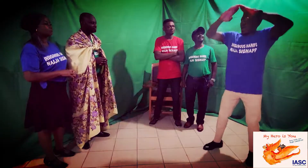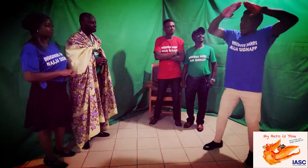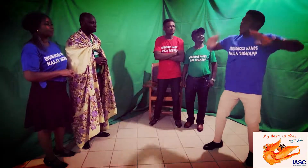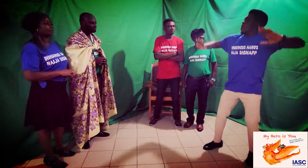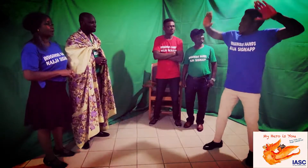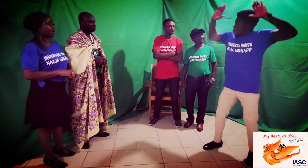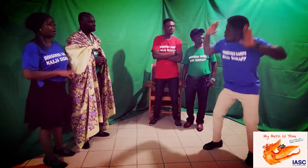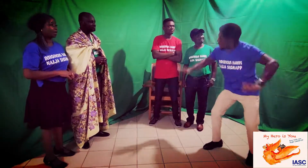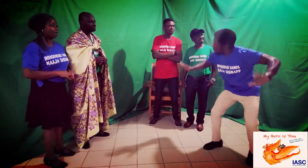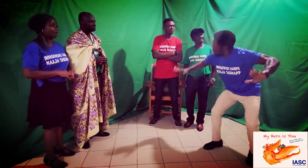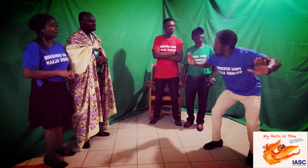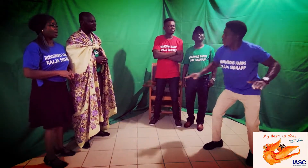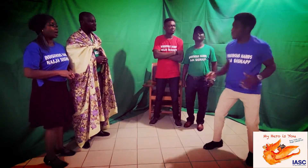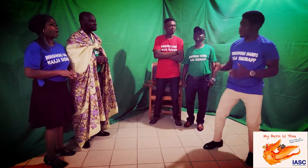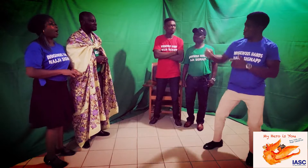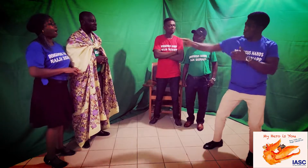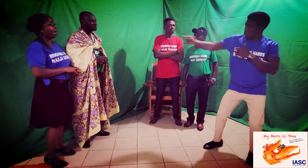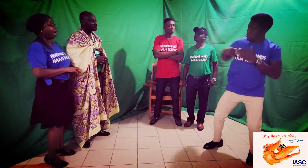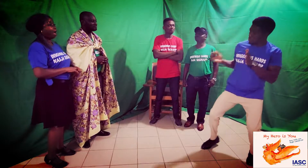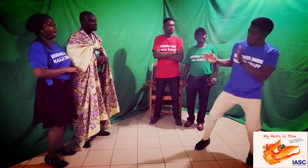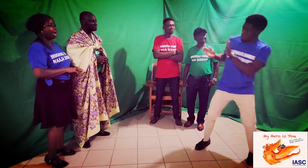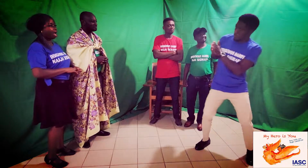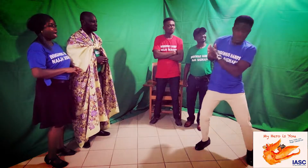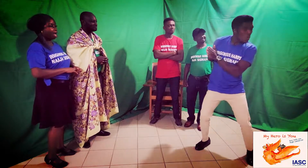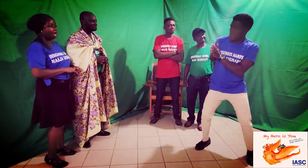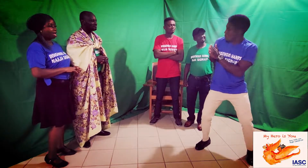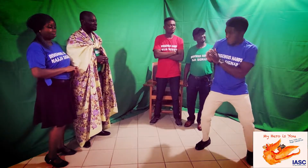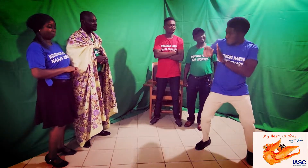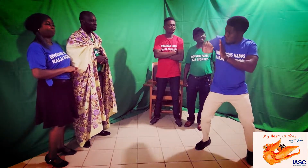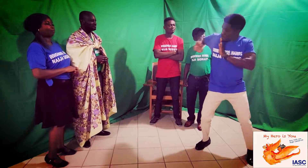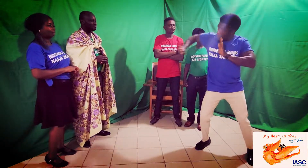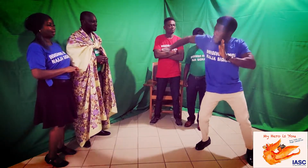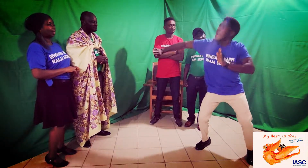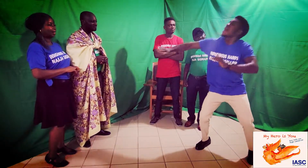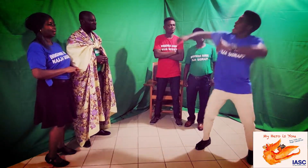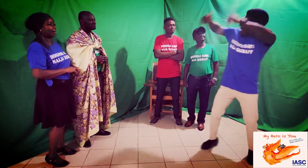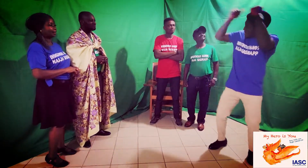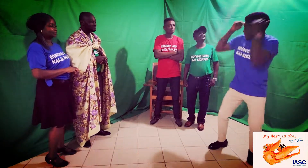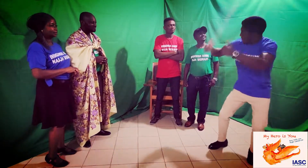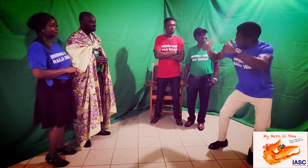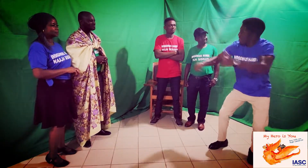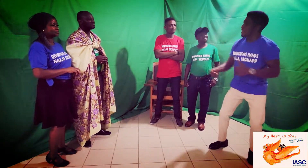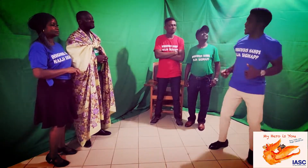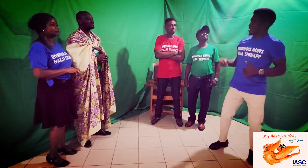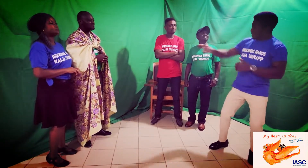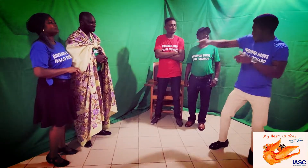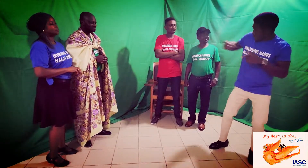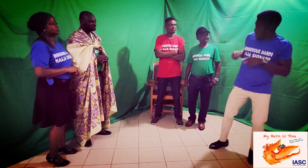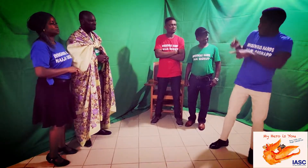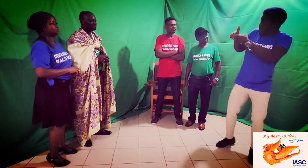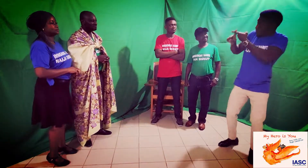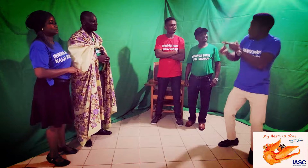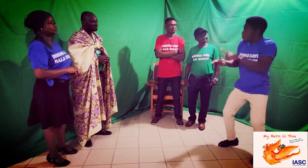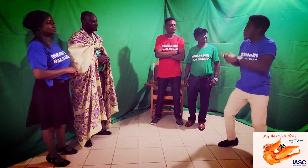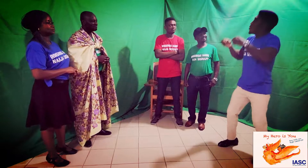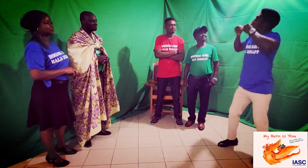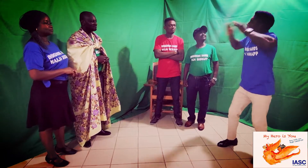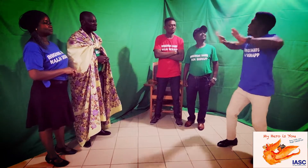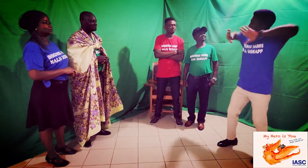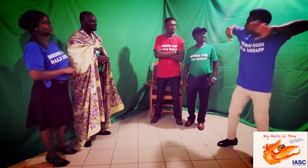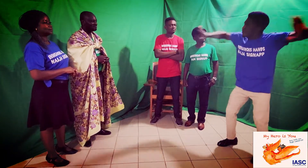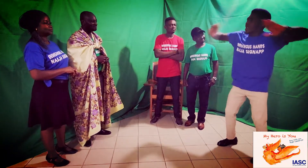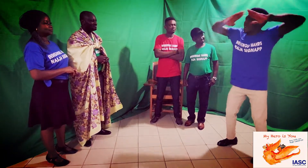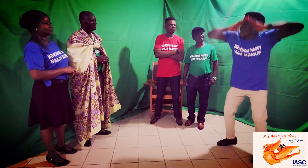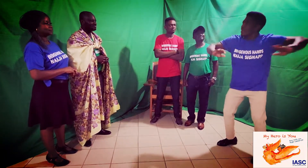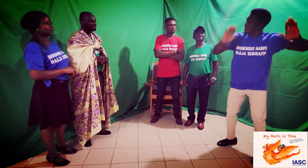We try to stay inside, but we live in a very crowded city. Not everybody is staying home.